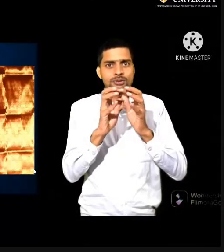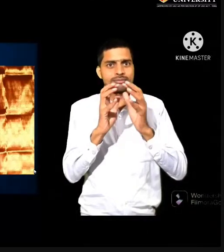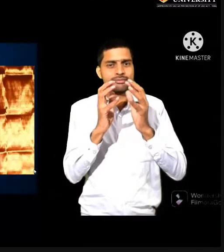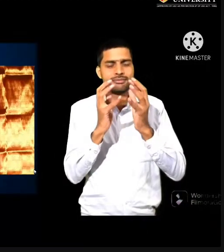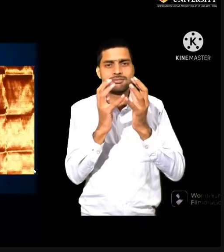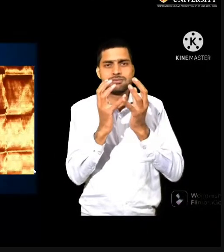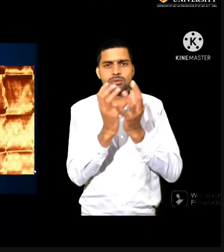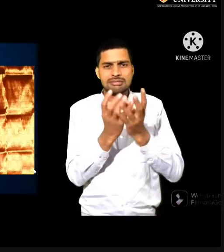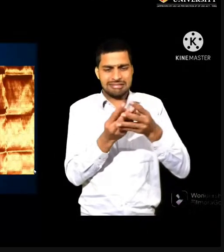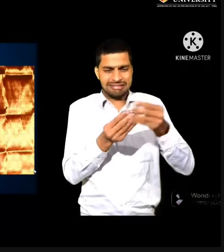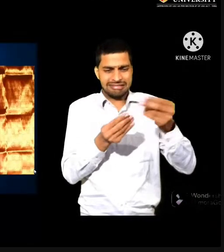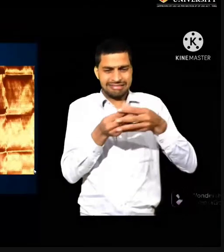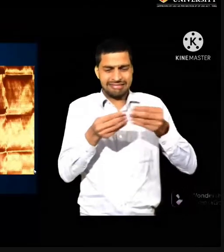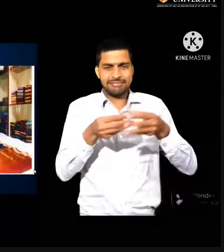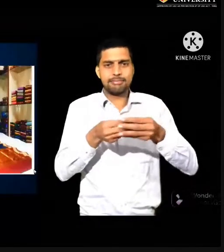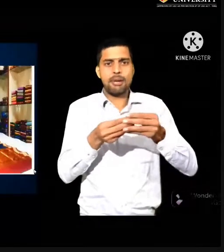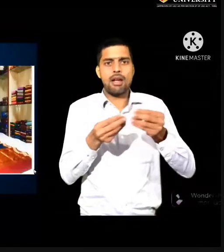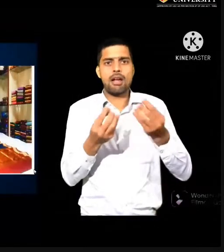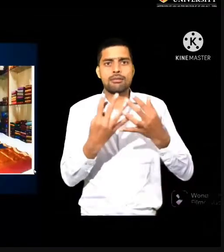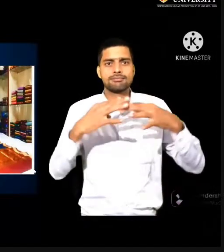obtained are weaved to make silk cloth.